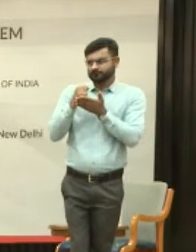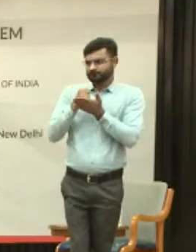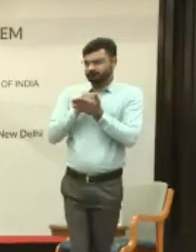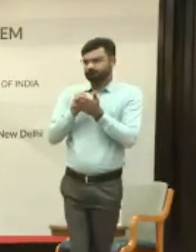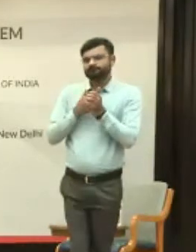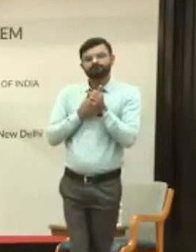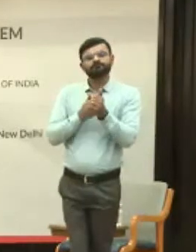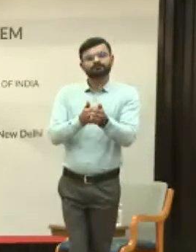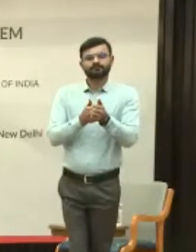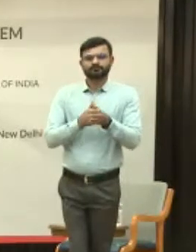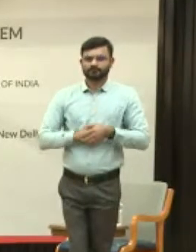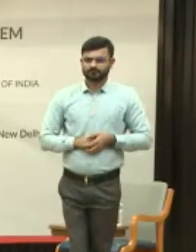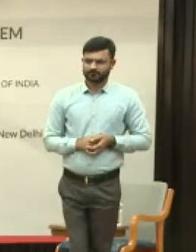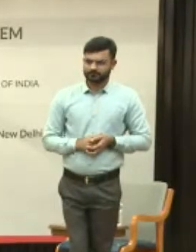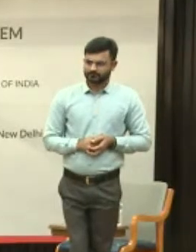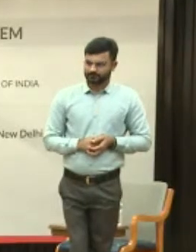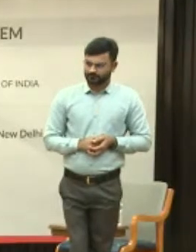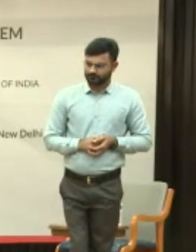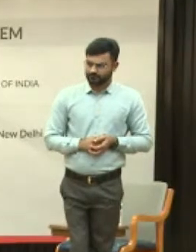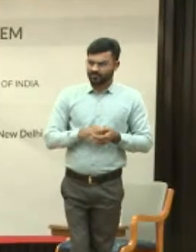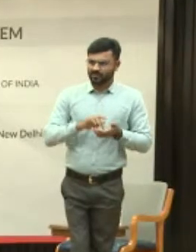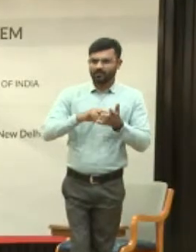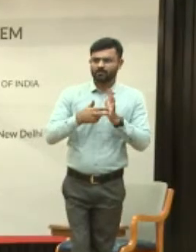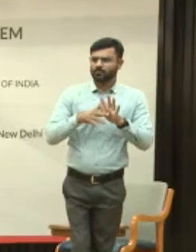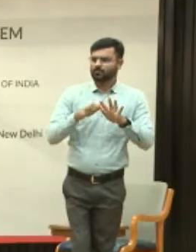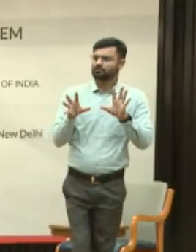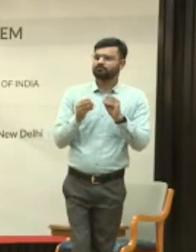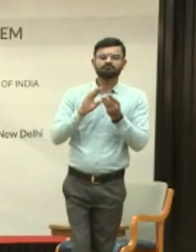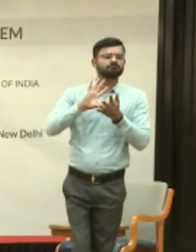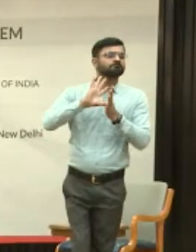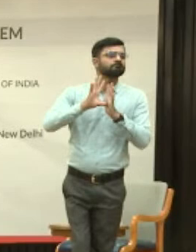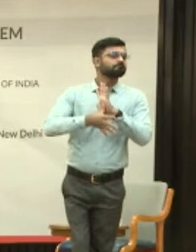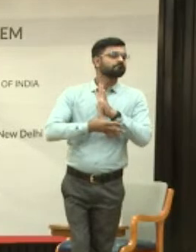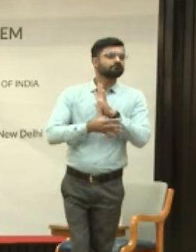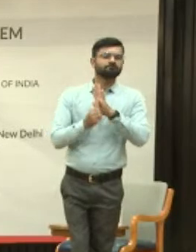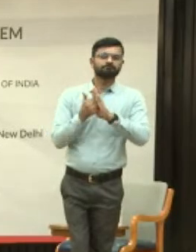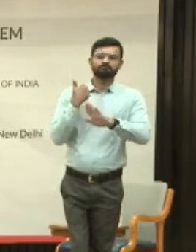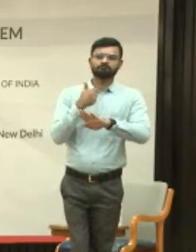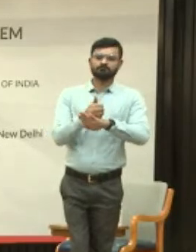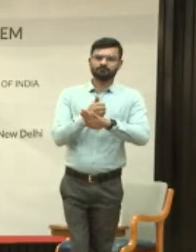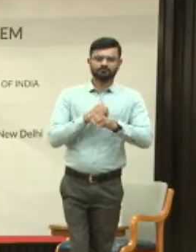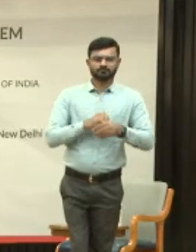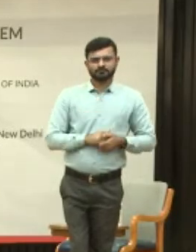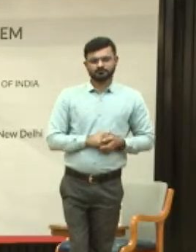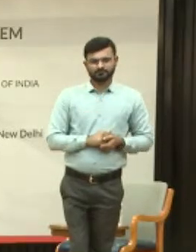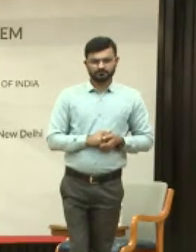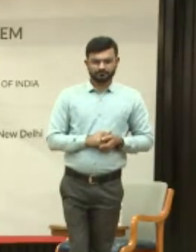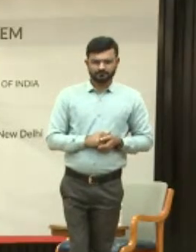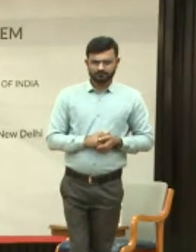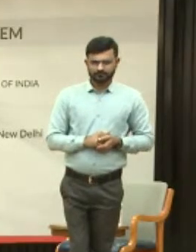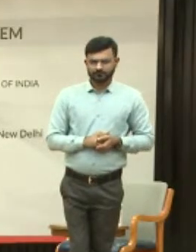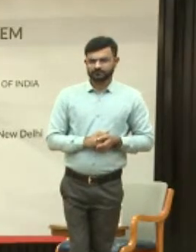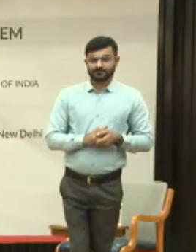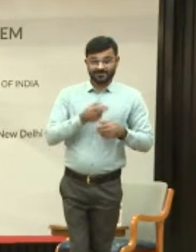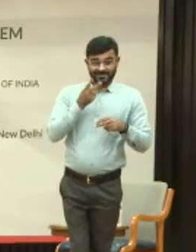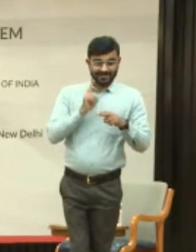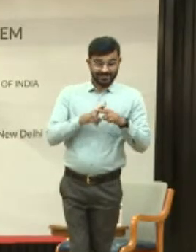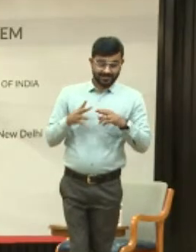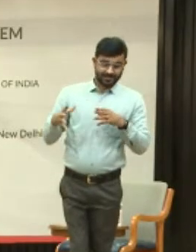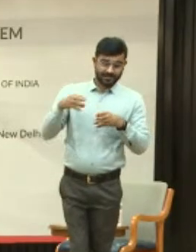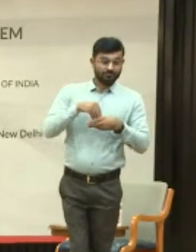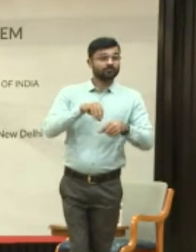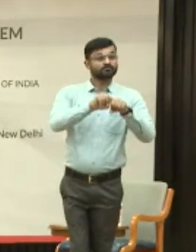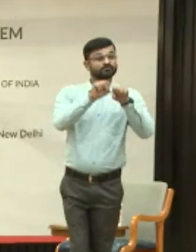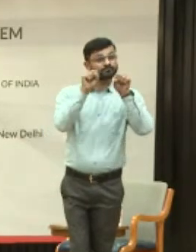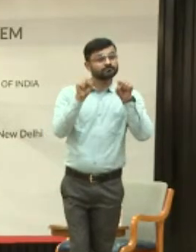followed, which is almost impossible to establish. So until we have a